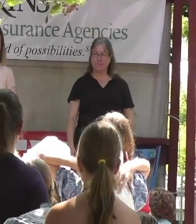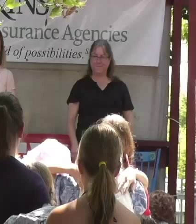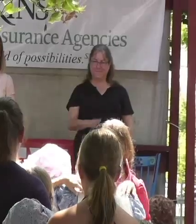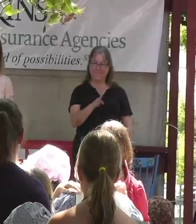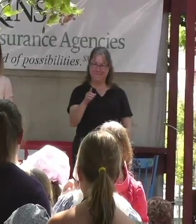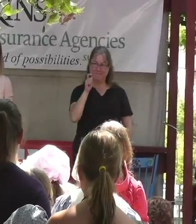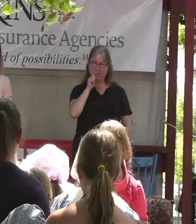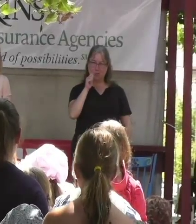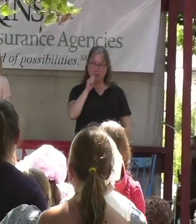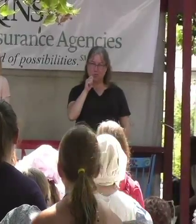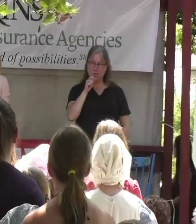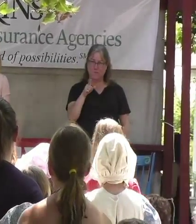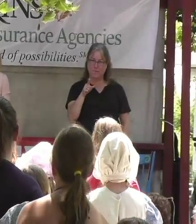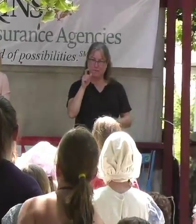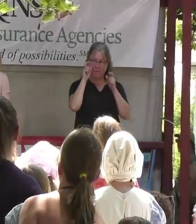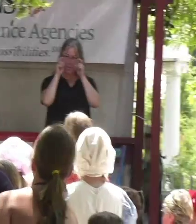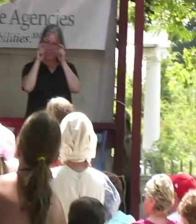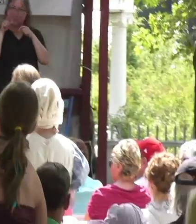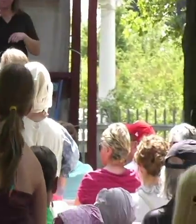Hi,